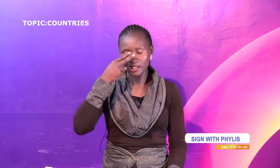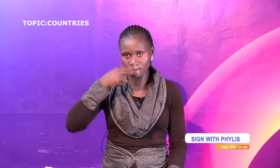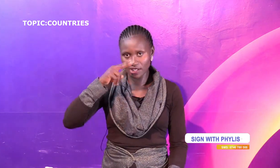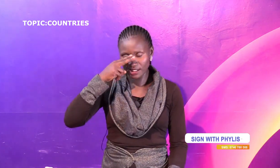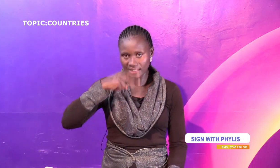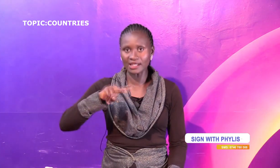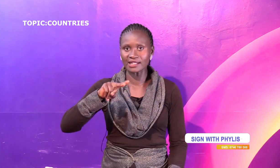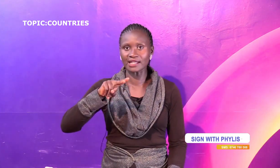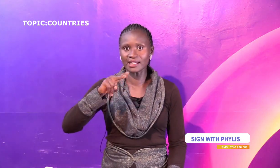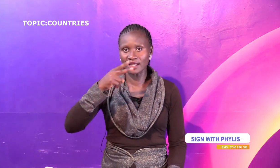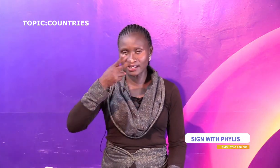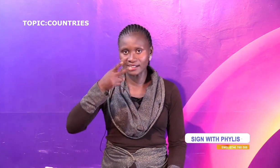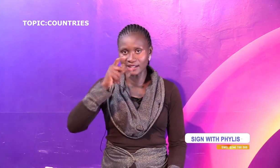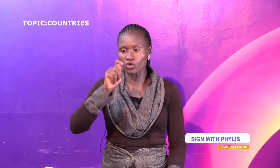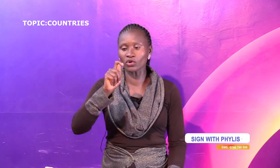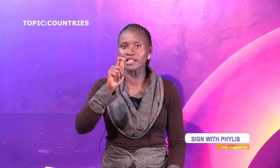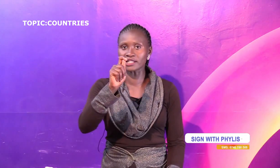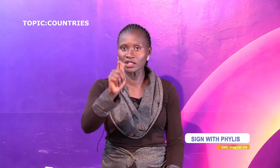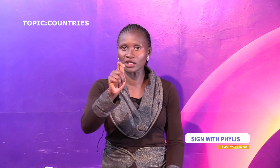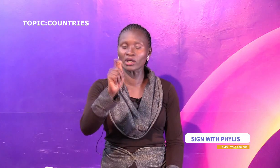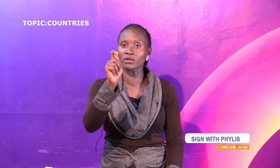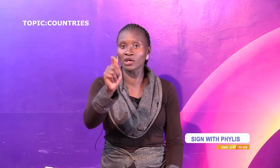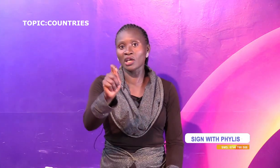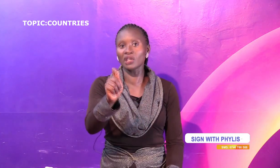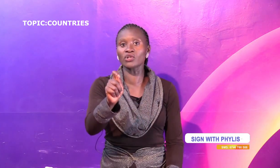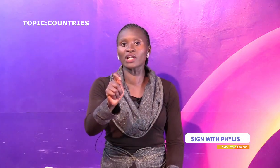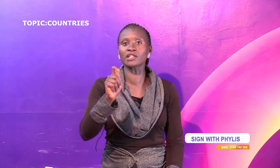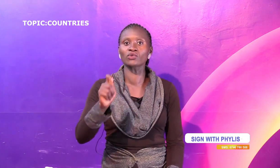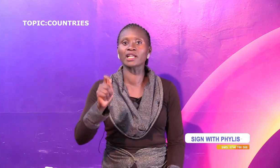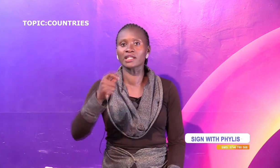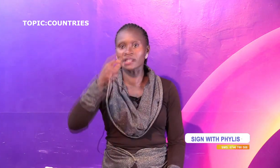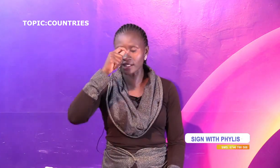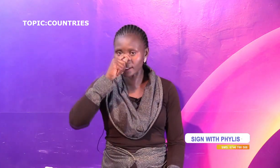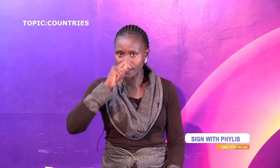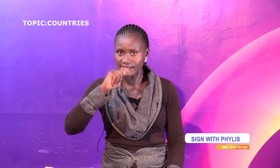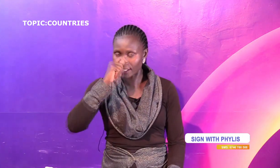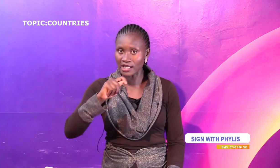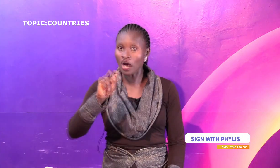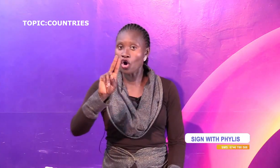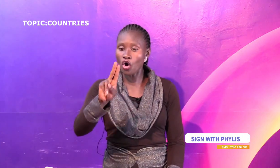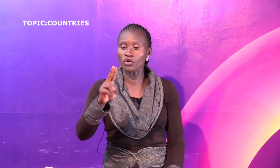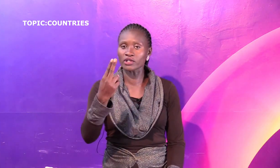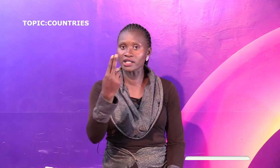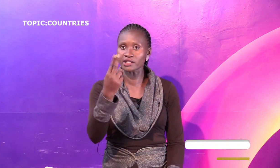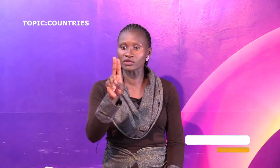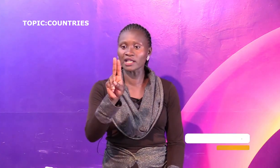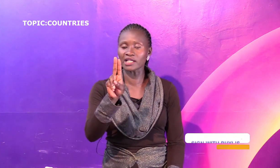it Tanzania like this. Or letter T, you can initialize using letter T, Tanzania. Or just using letter U,